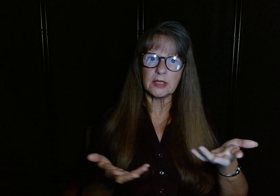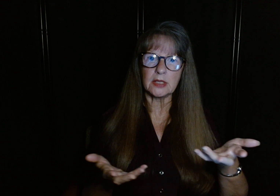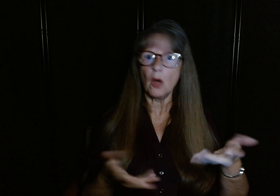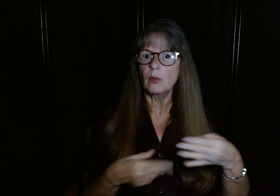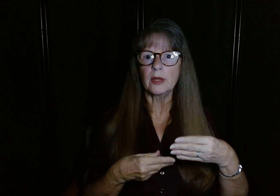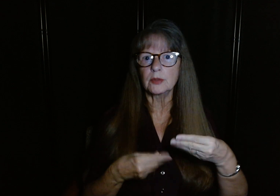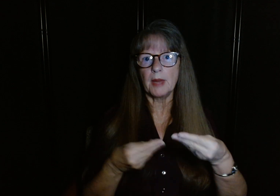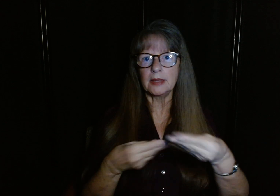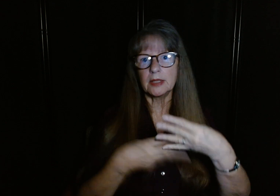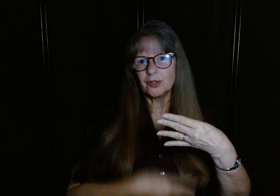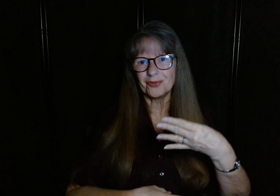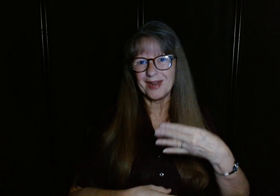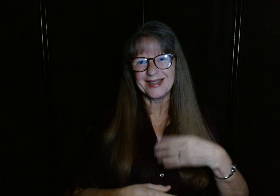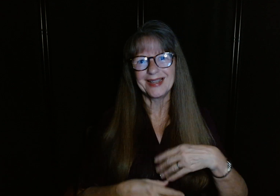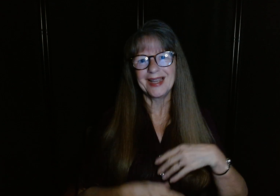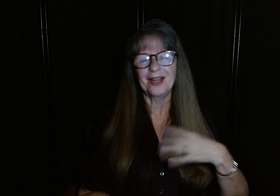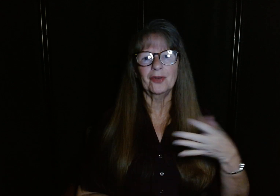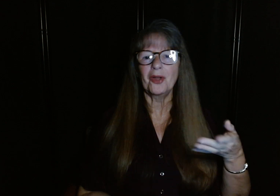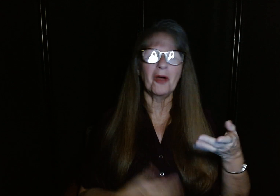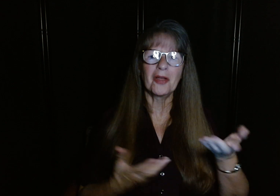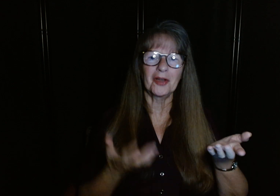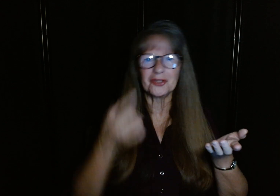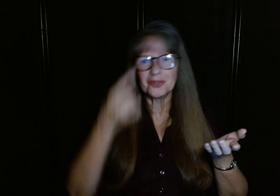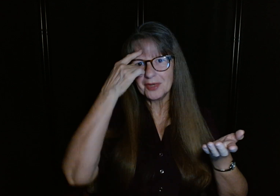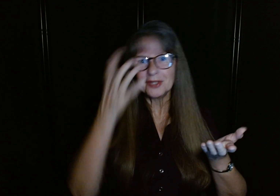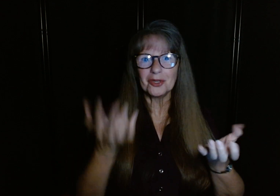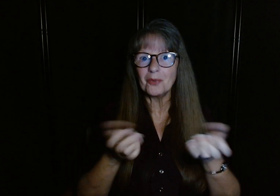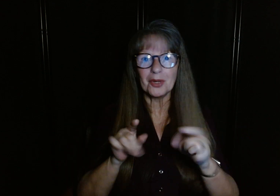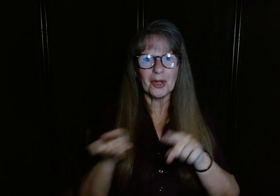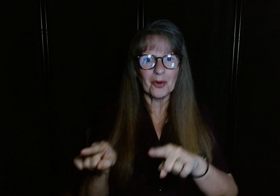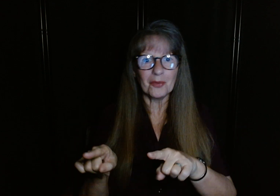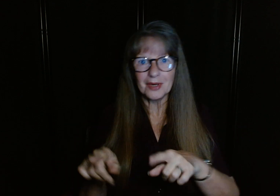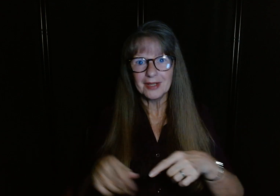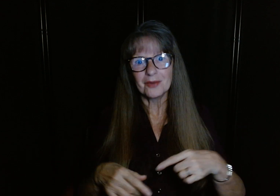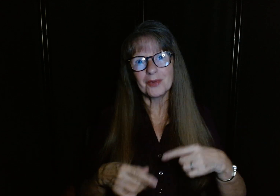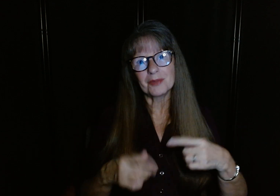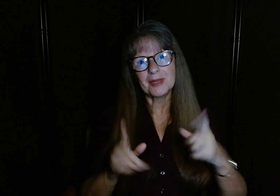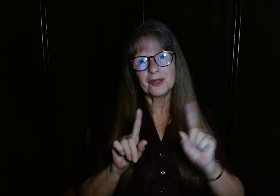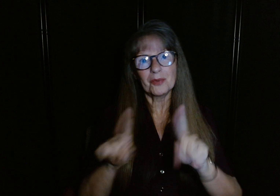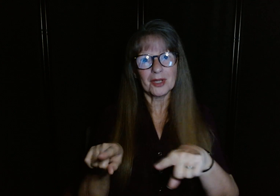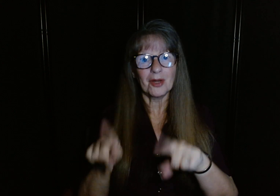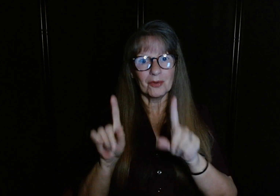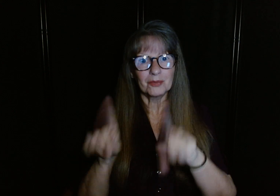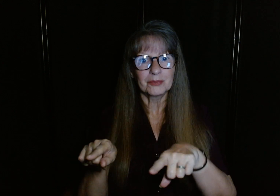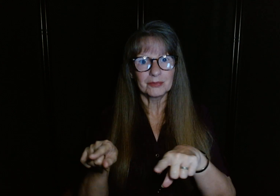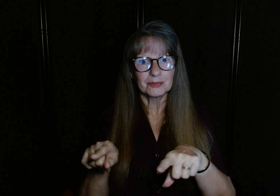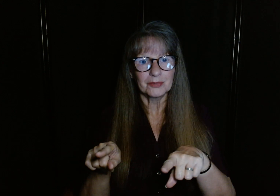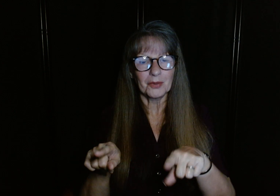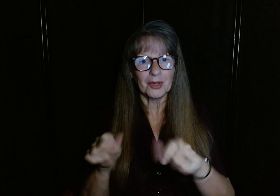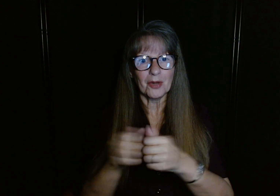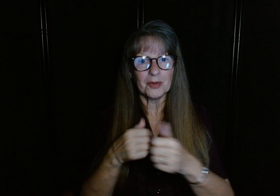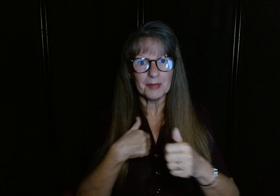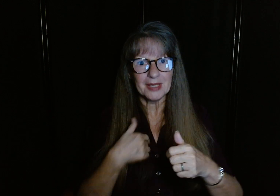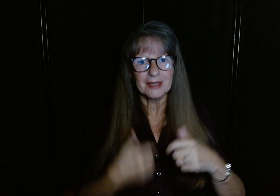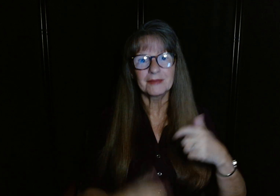oh, here's my list, right? You go, no, not you. Do you want to go with me? You want to go? You want to go with me,